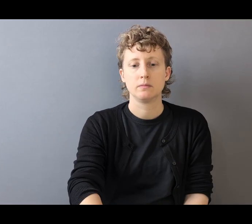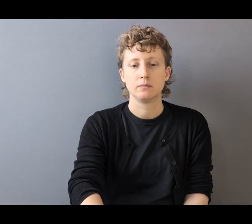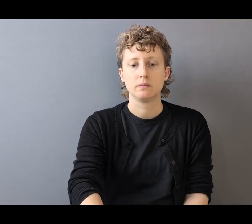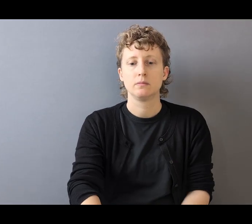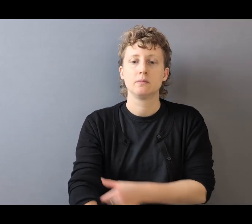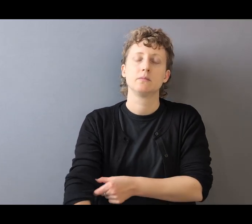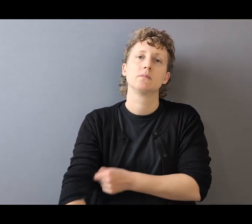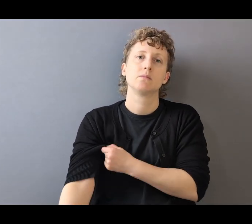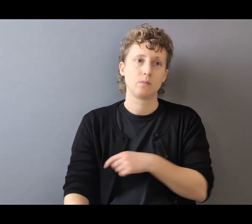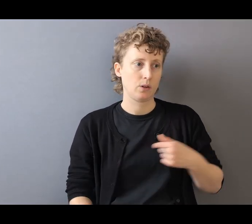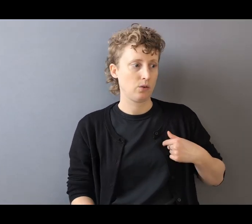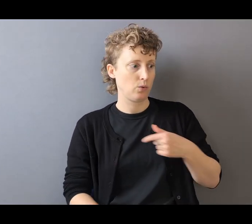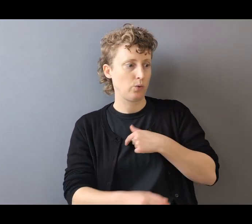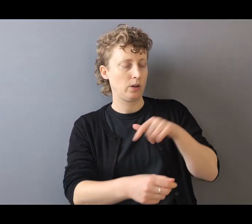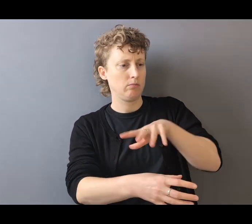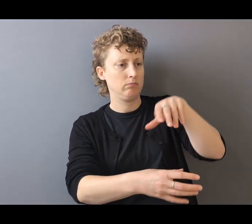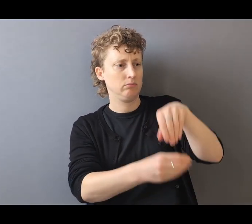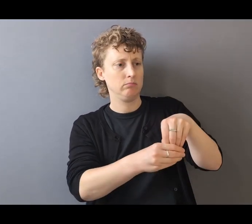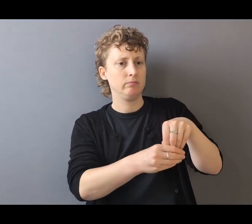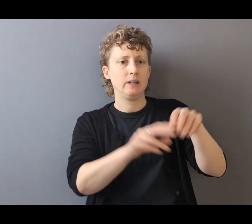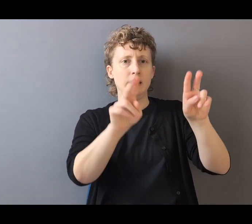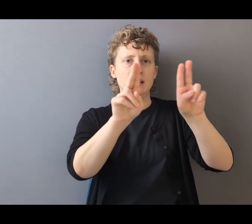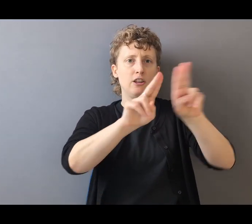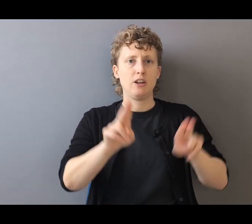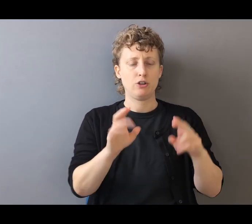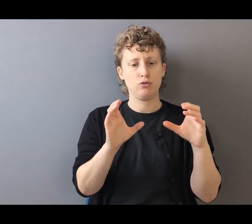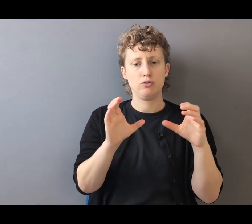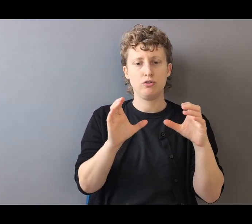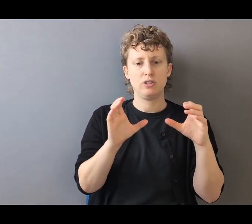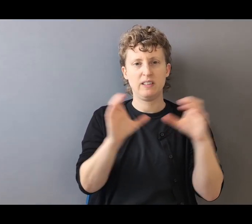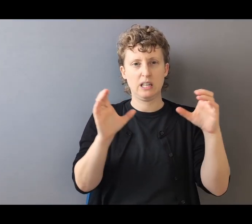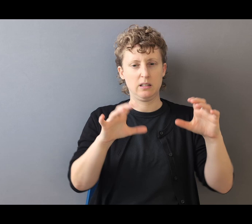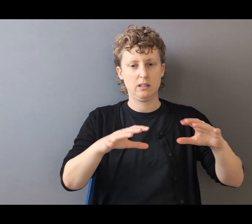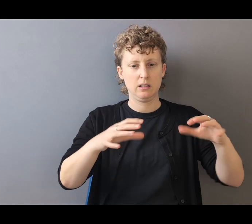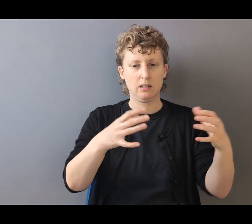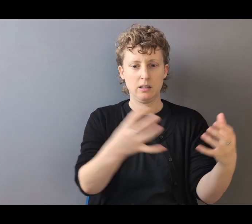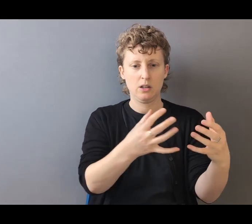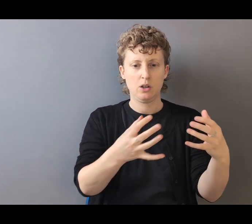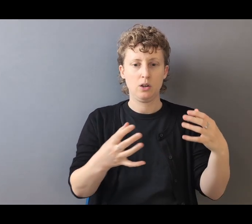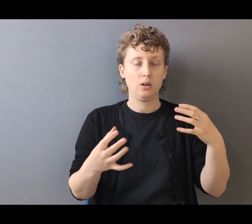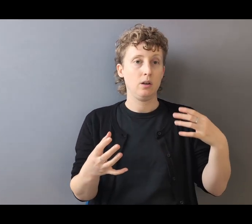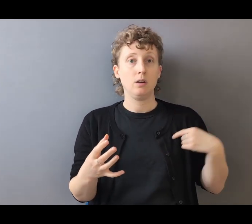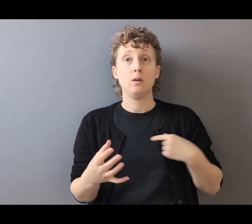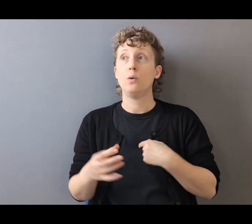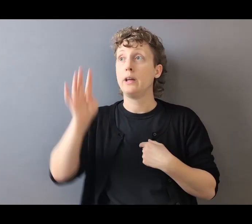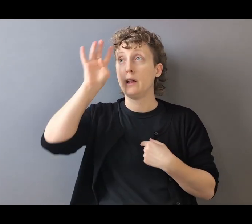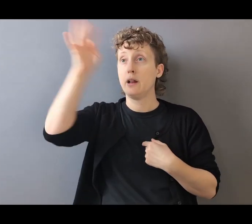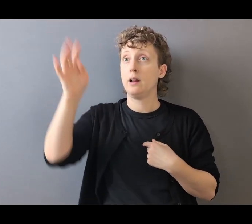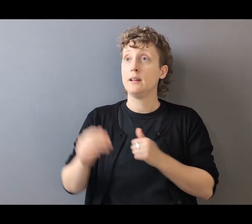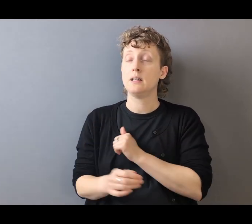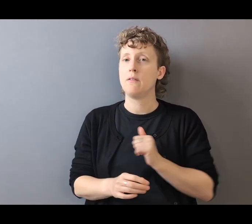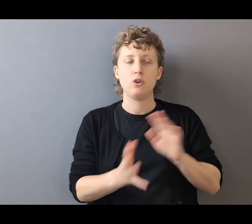Institute of Credentialing Excellence. So there is a way, we don't invent the way we do professional certification. That's part of kind of a standardized way of doing